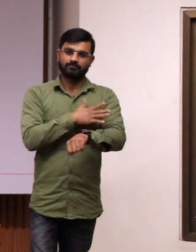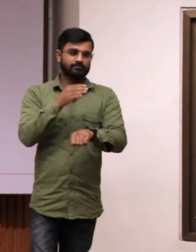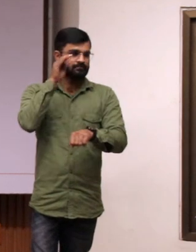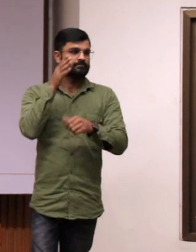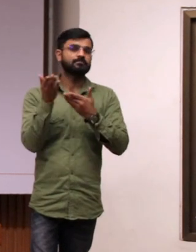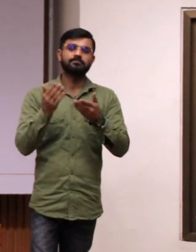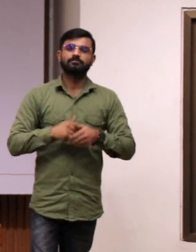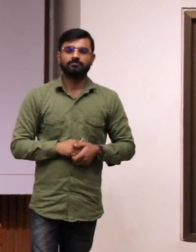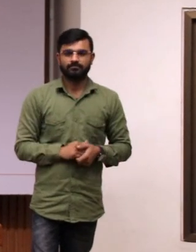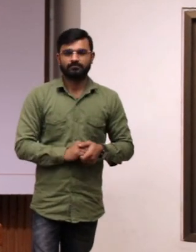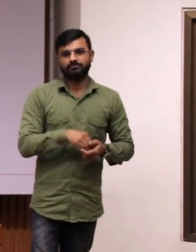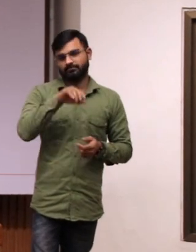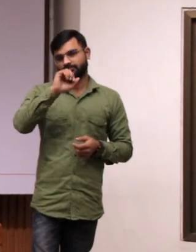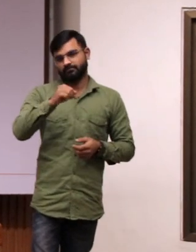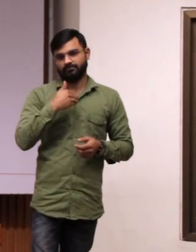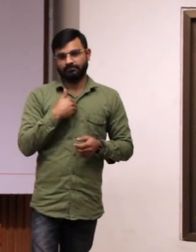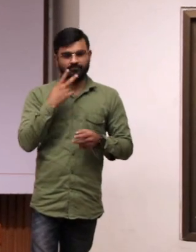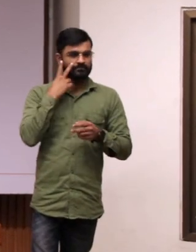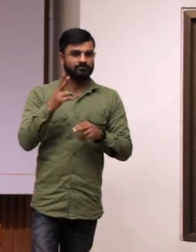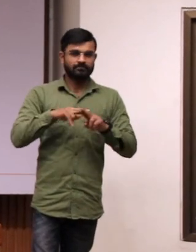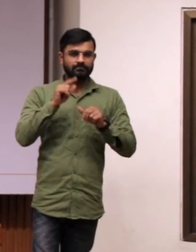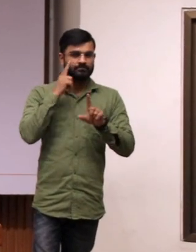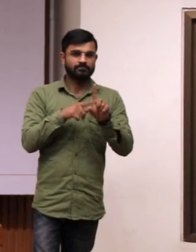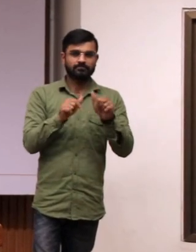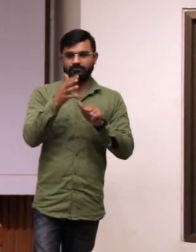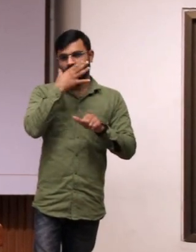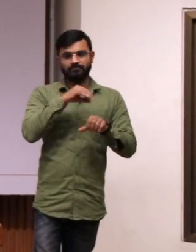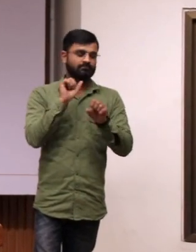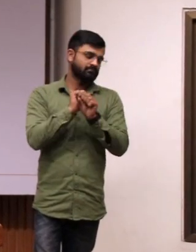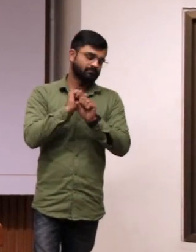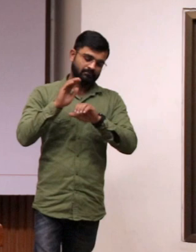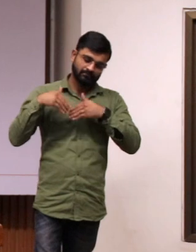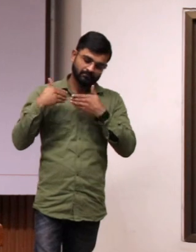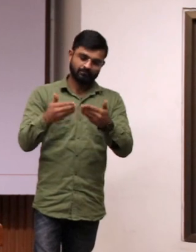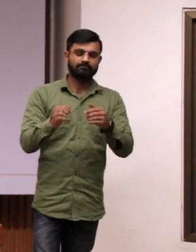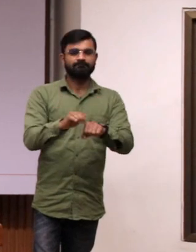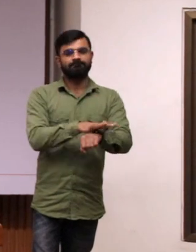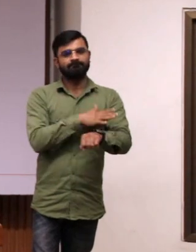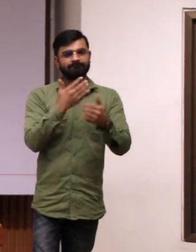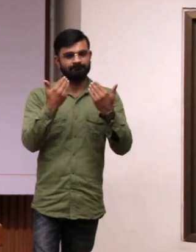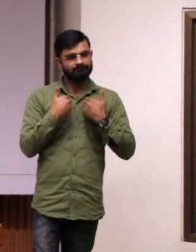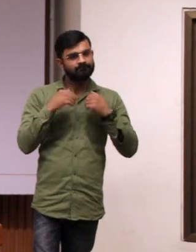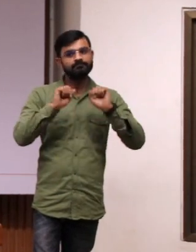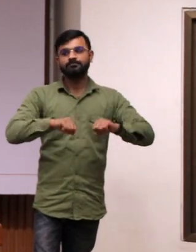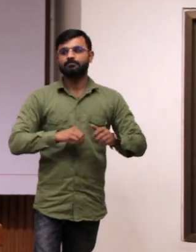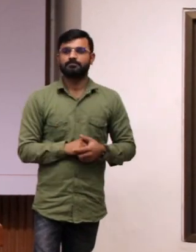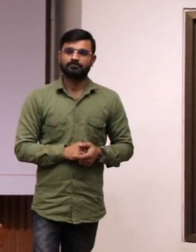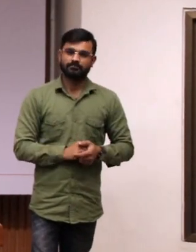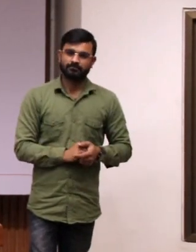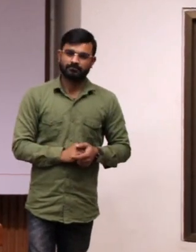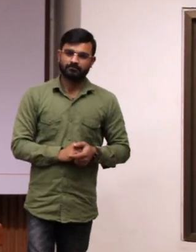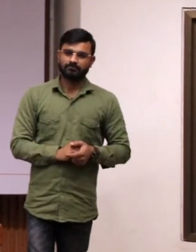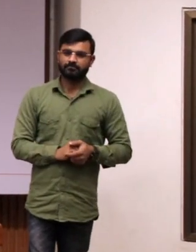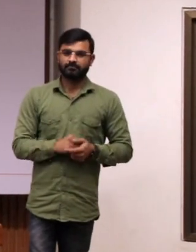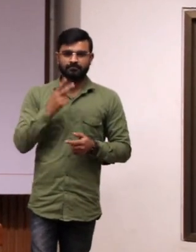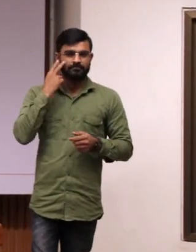you. So I have seen Faiyaz's work, wonderful work. It has been inspirational for me also. I